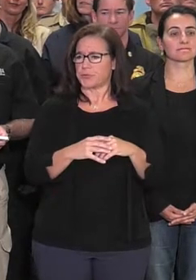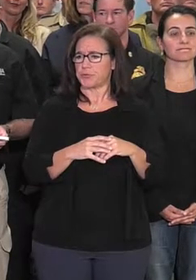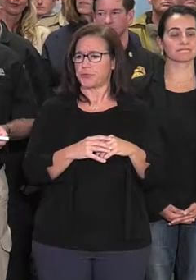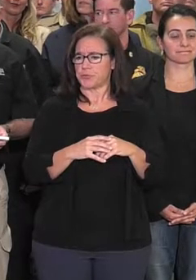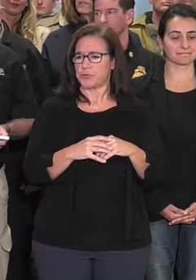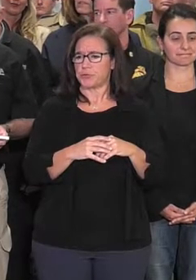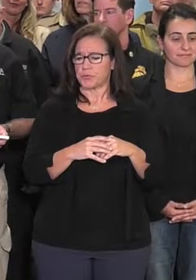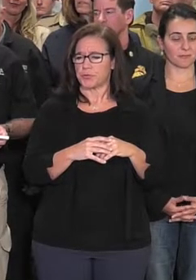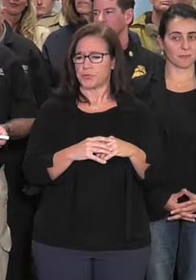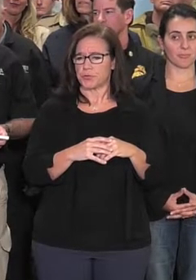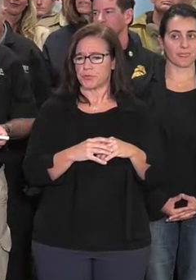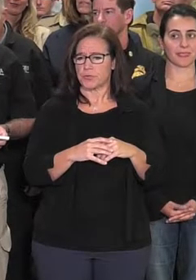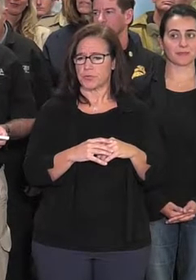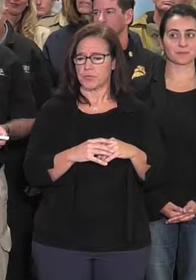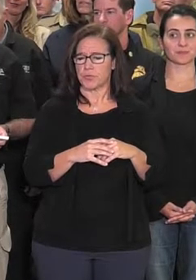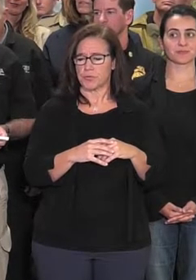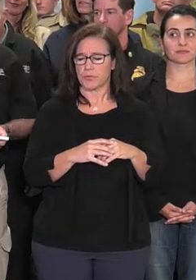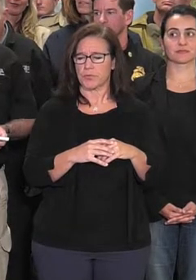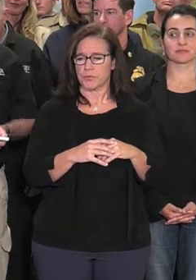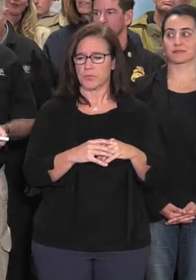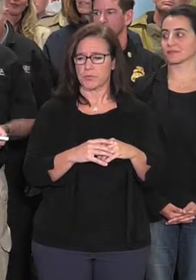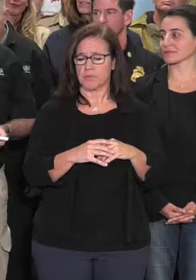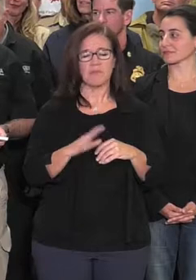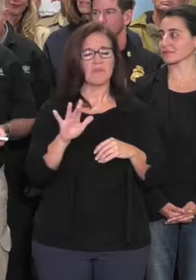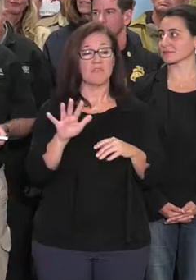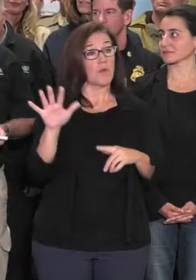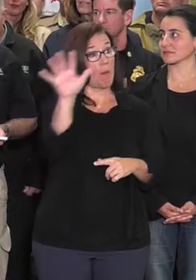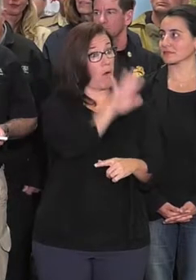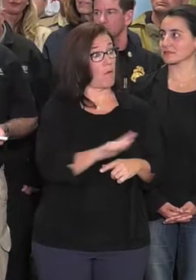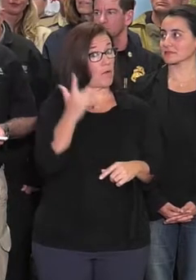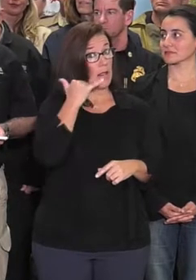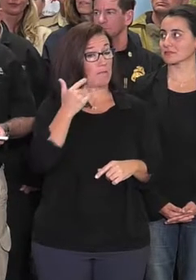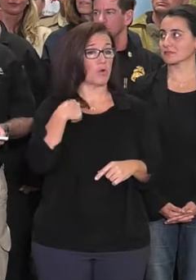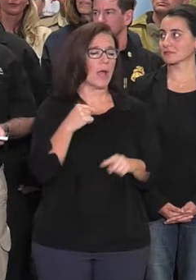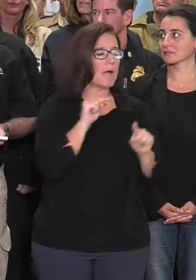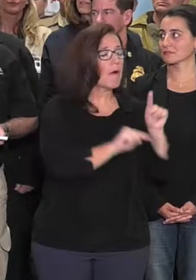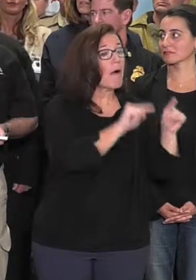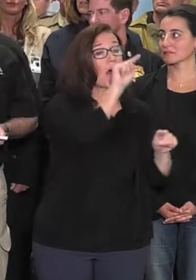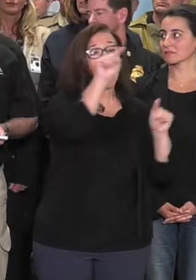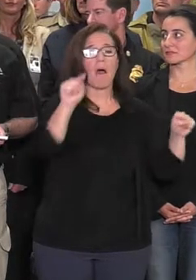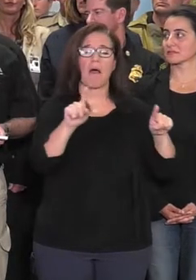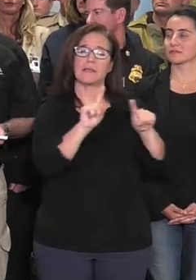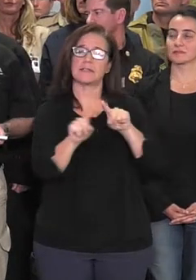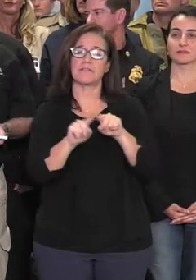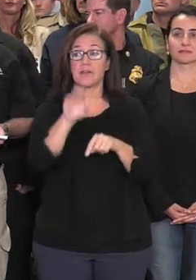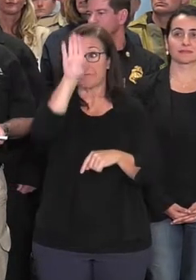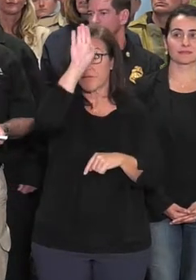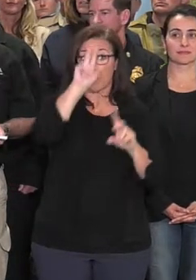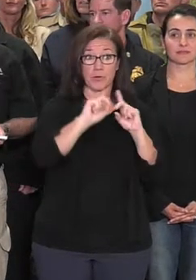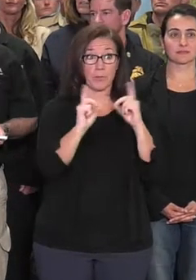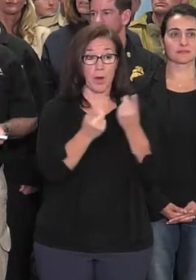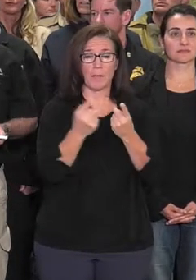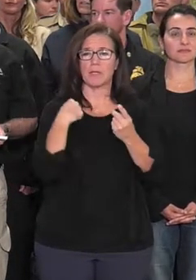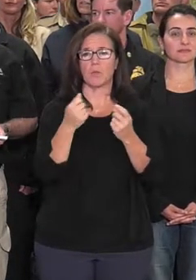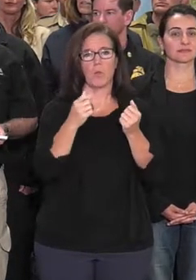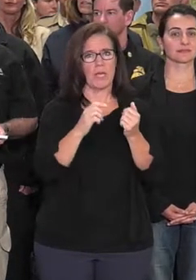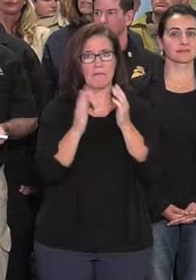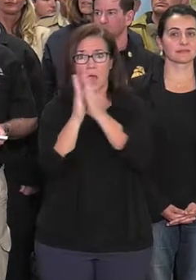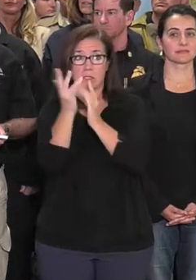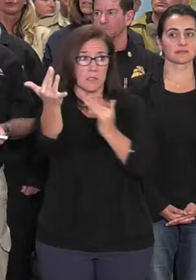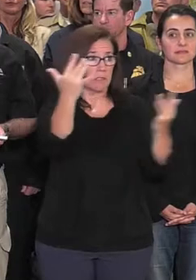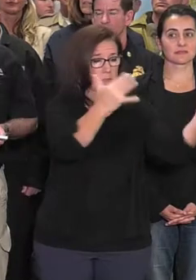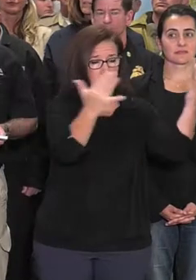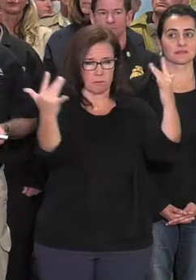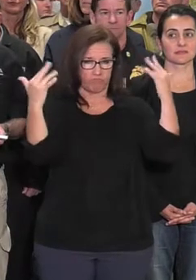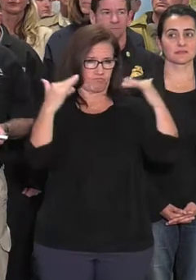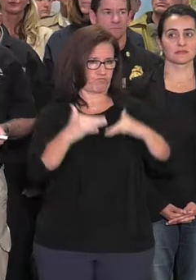fire departments, fire engines from throughout the state of California. And if you think about that is a phenomenal effort by every